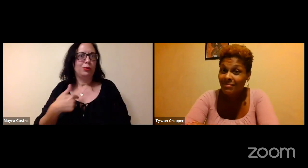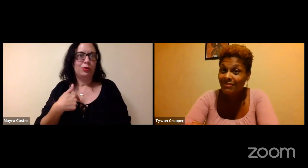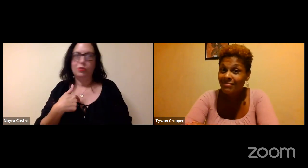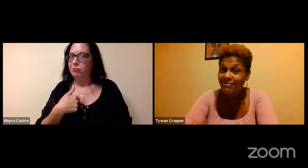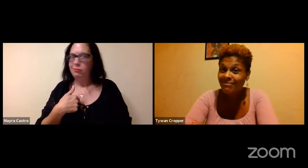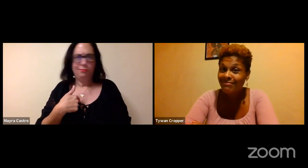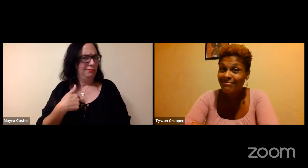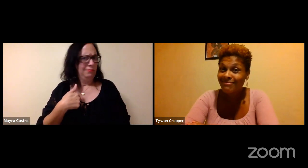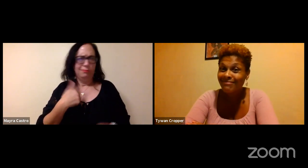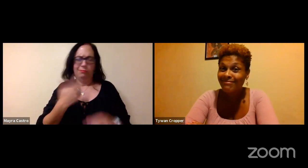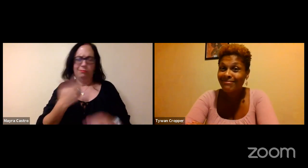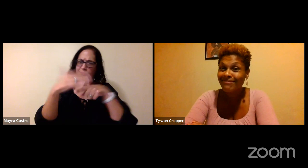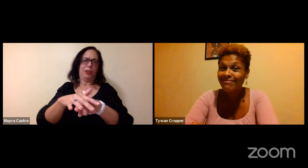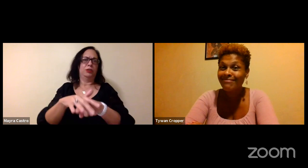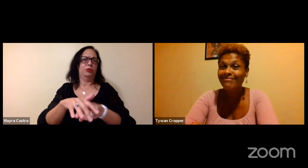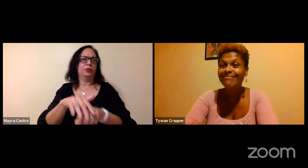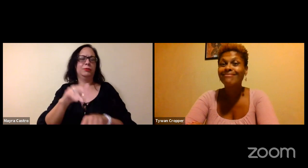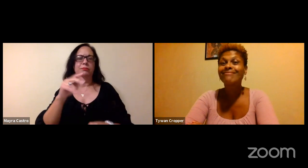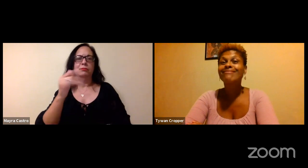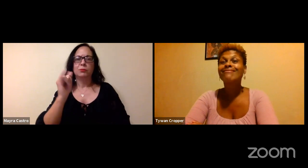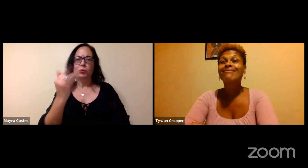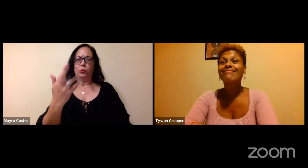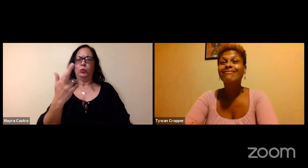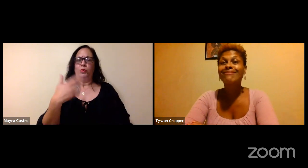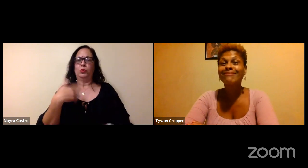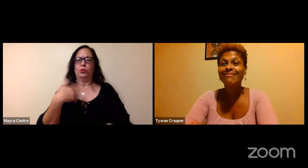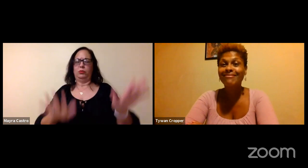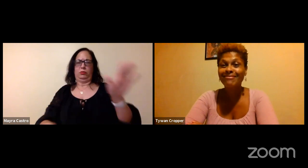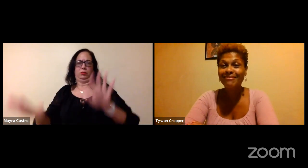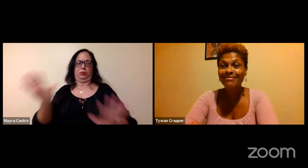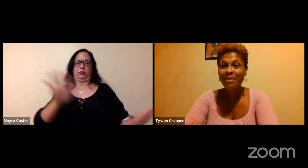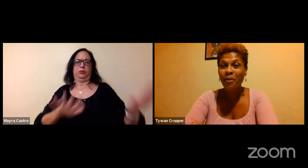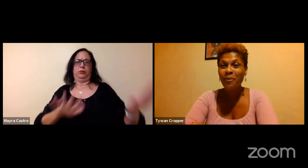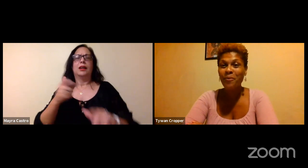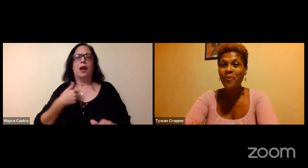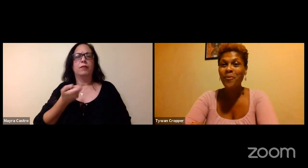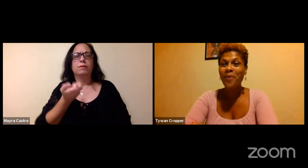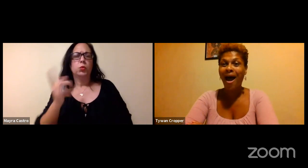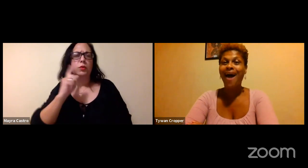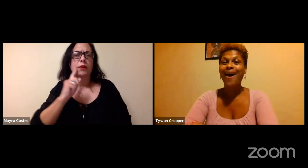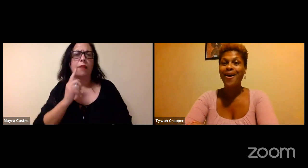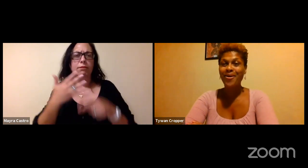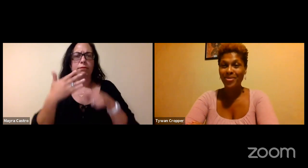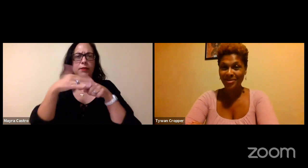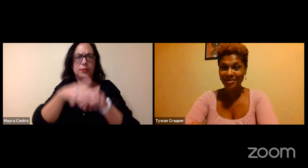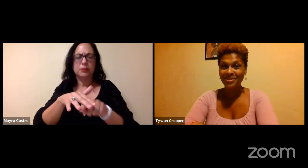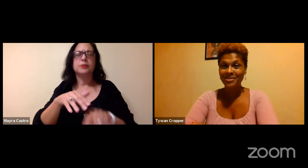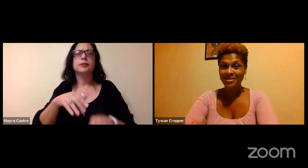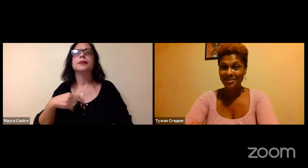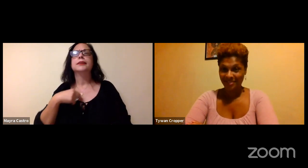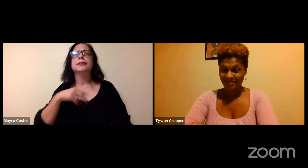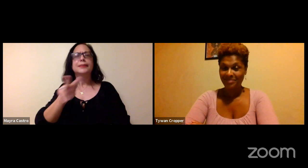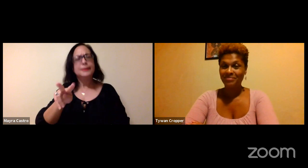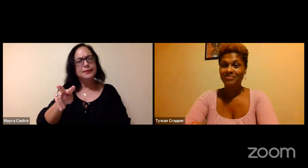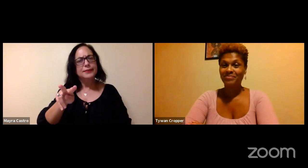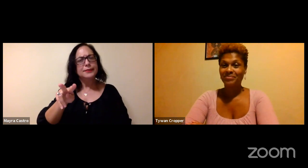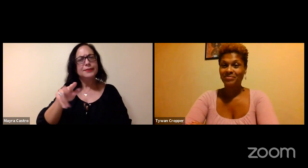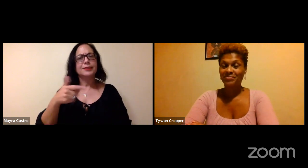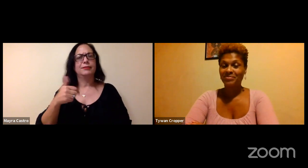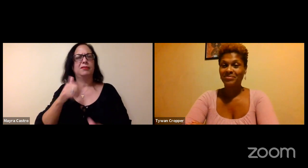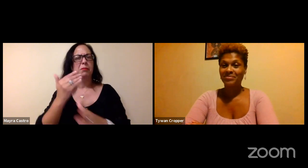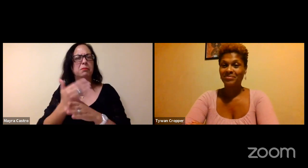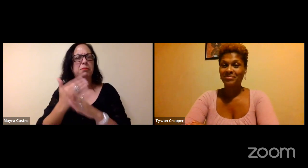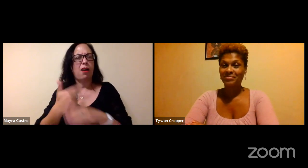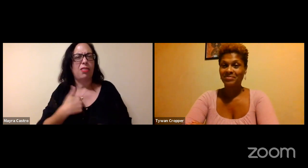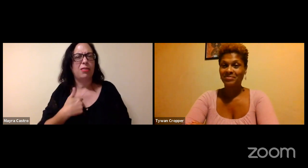experience. I knew not what is this interpreter that they had placed with me. It was very awkward. There were some